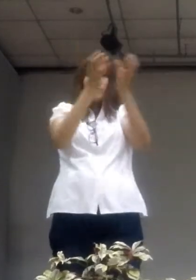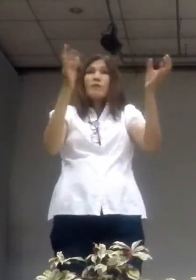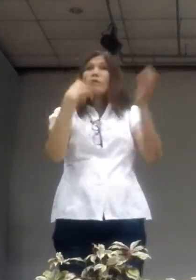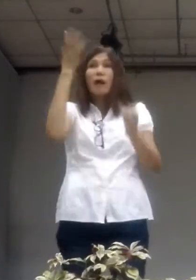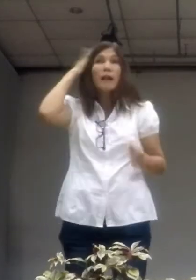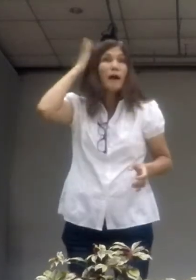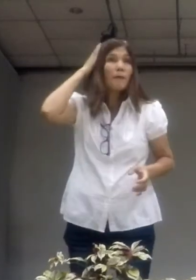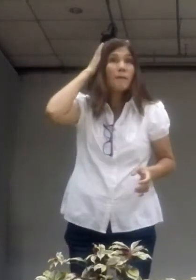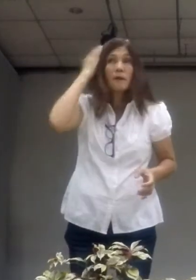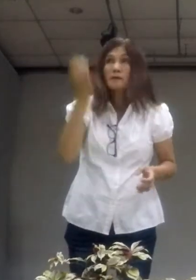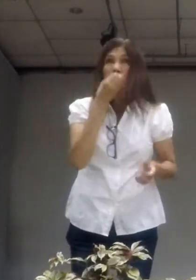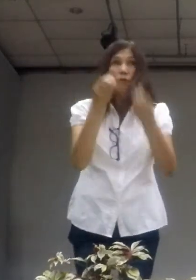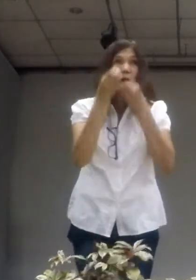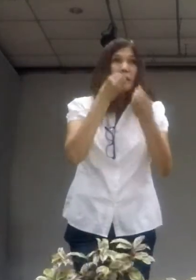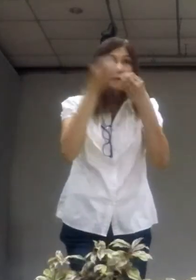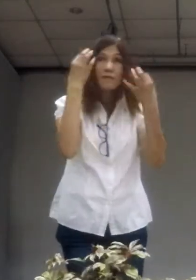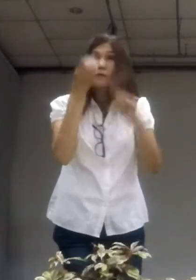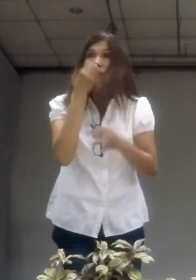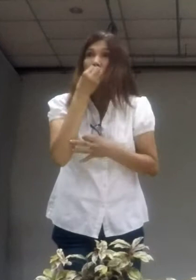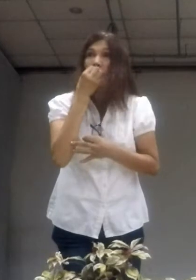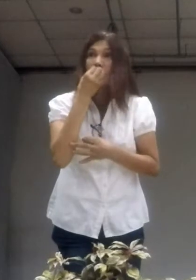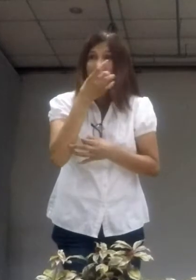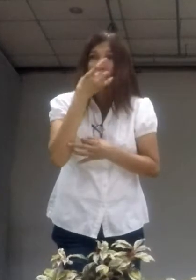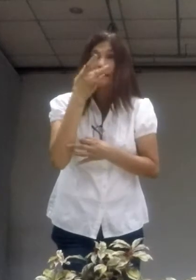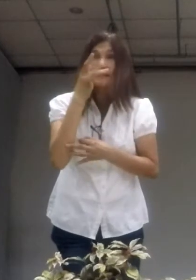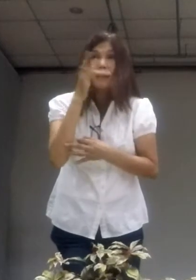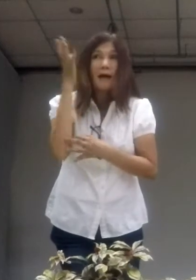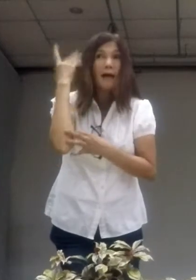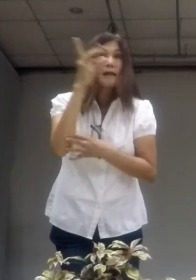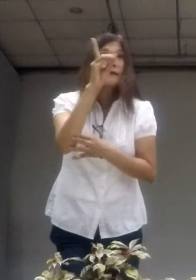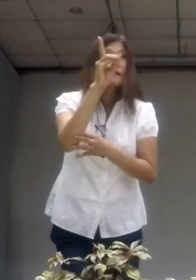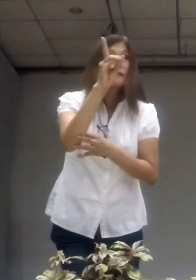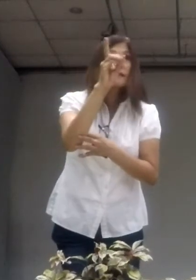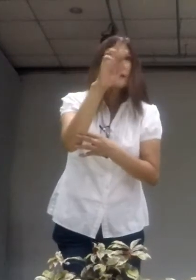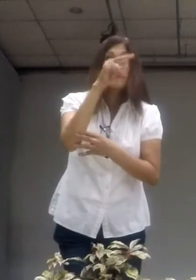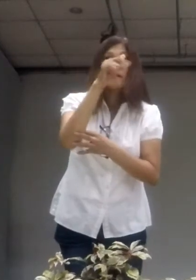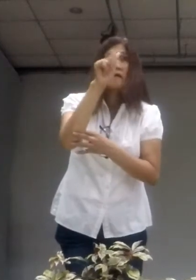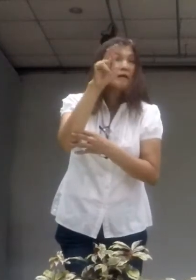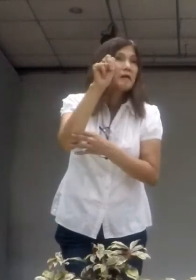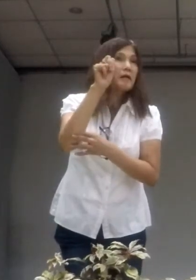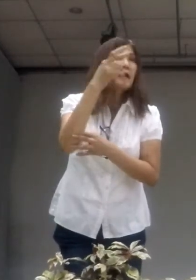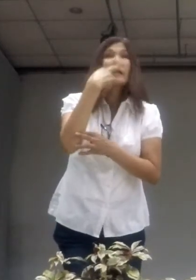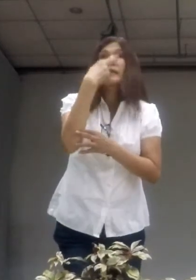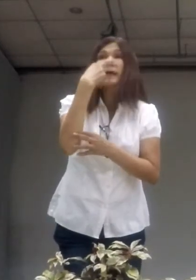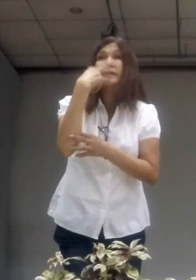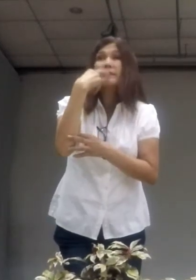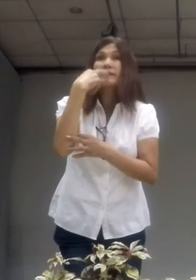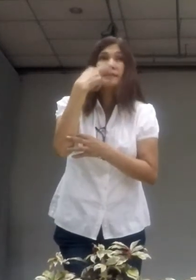Fruit. It's a red